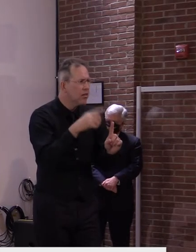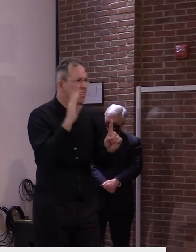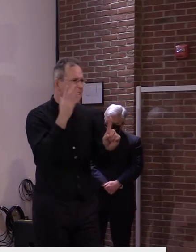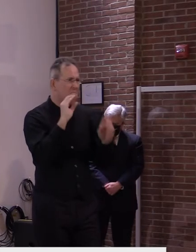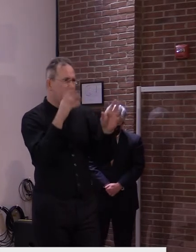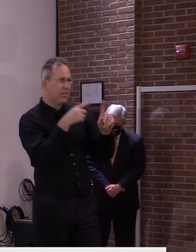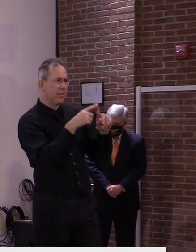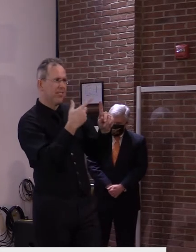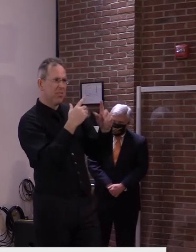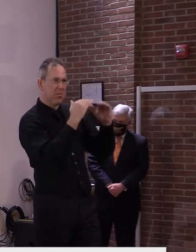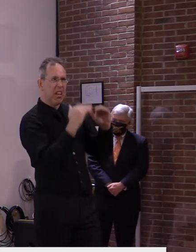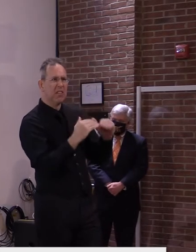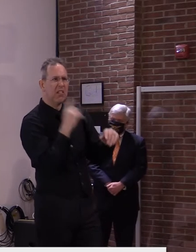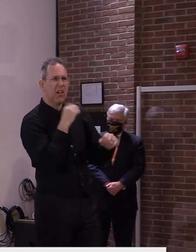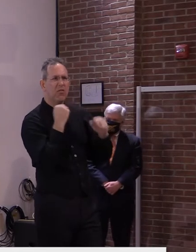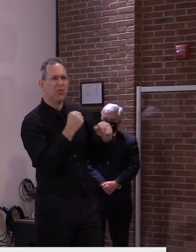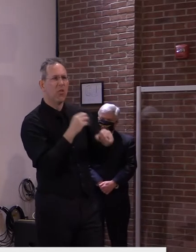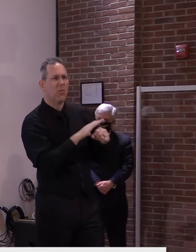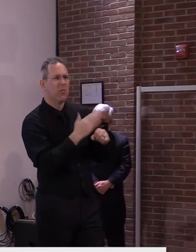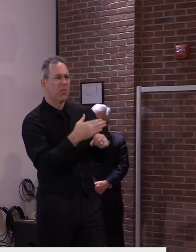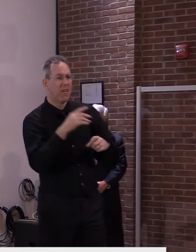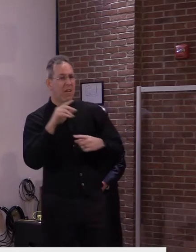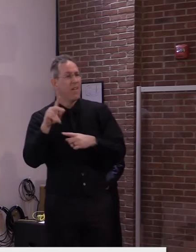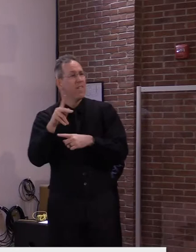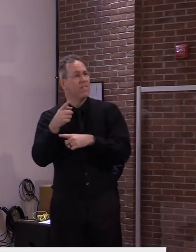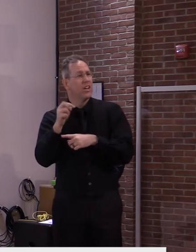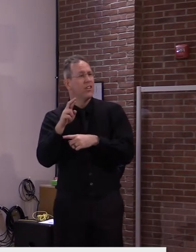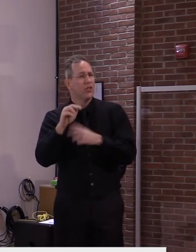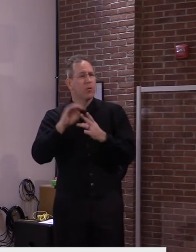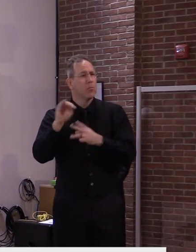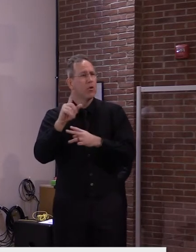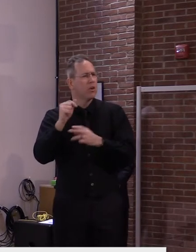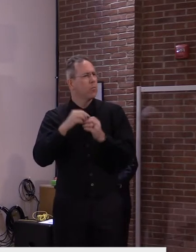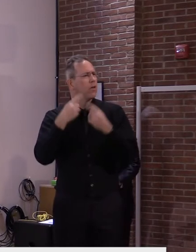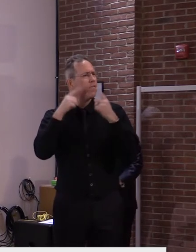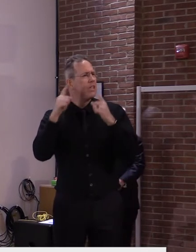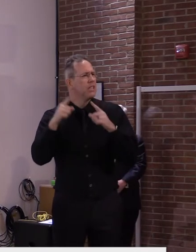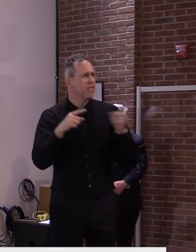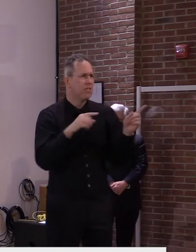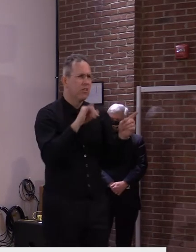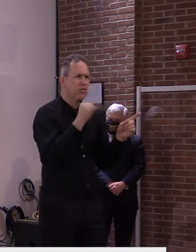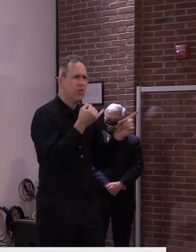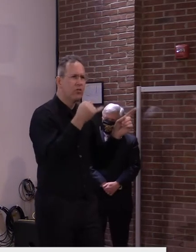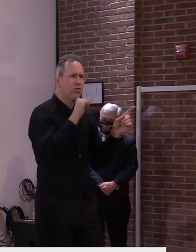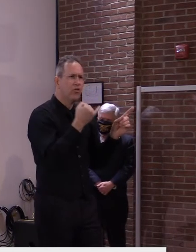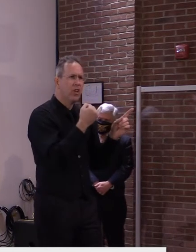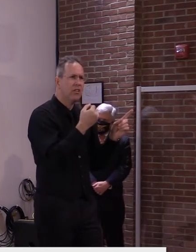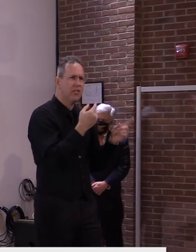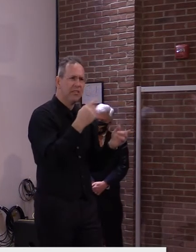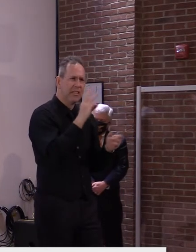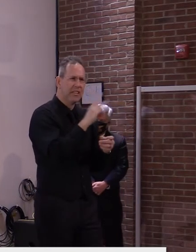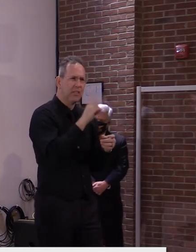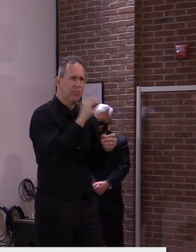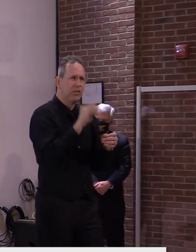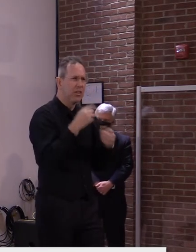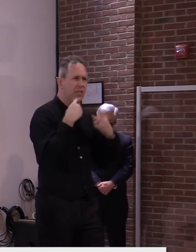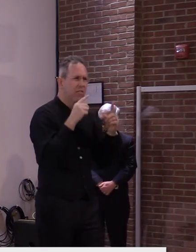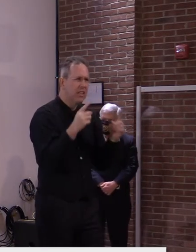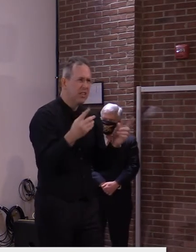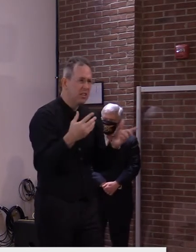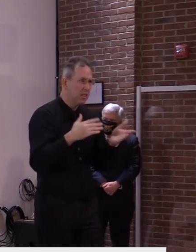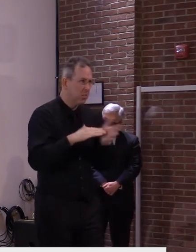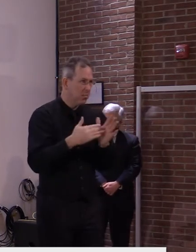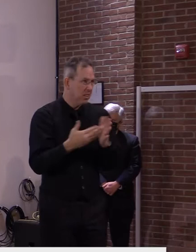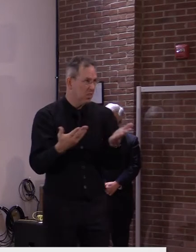we've seen from Pfizer and Moderna. I'm wondering if you could help us understand that. Does that mean it's less